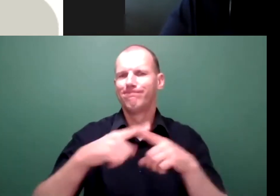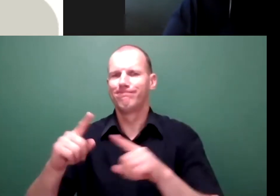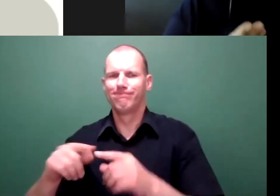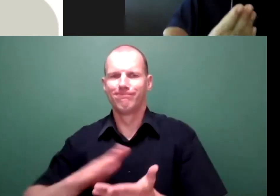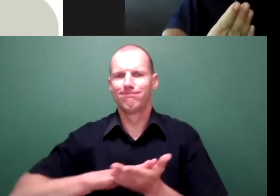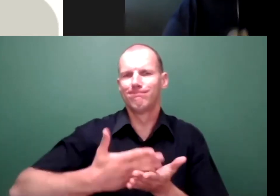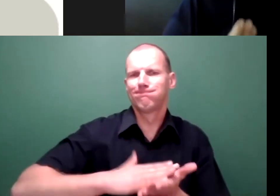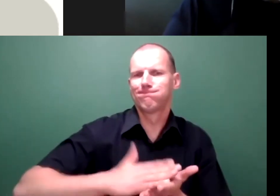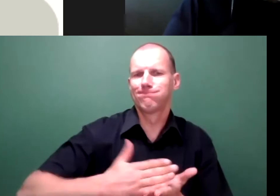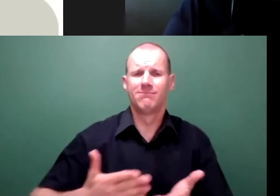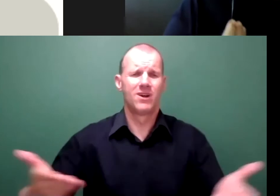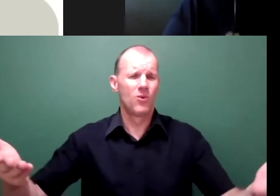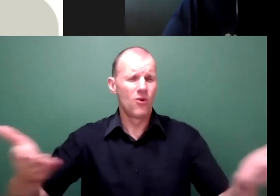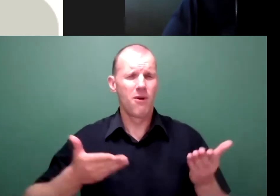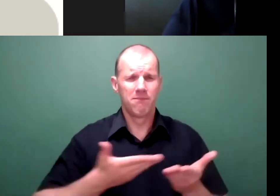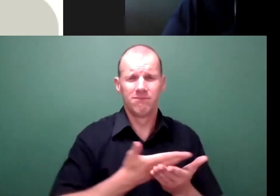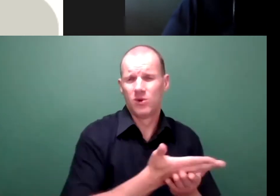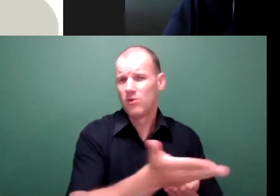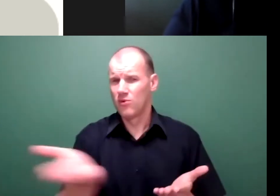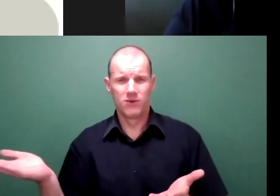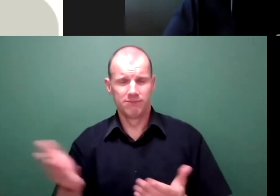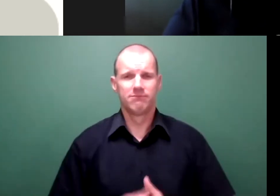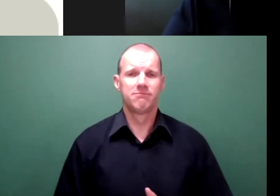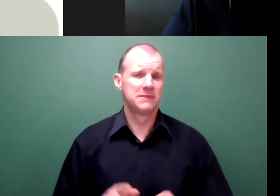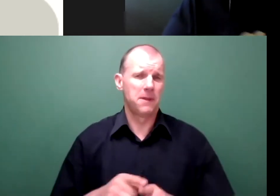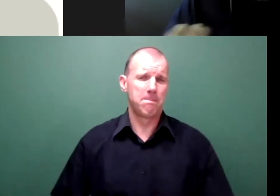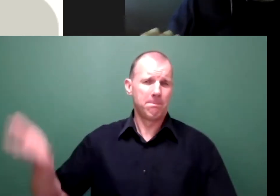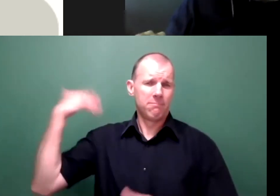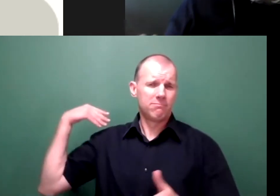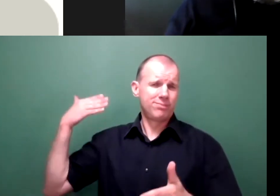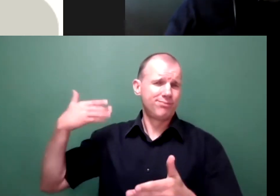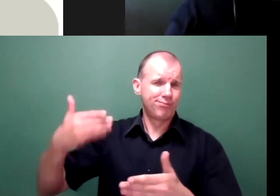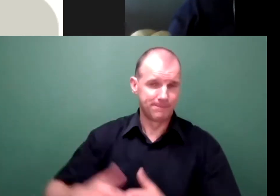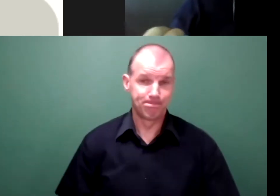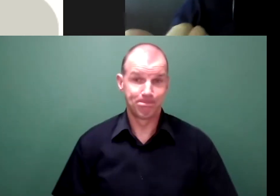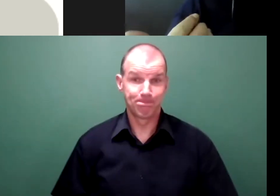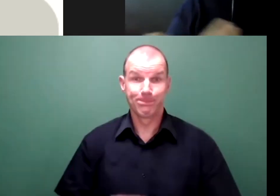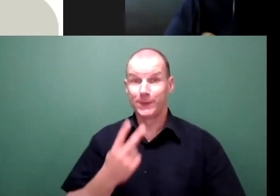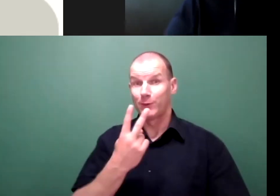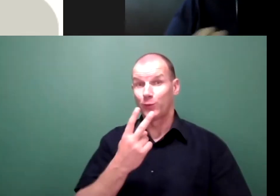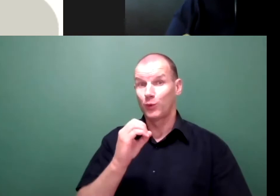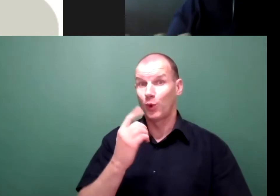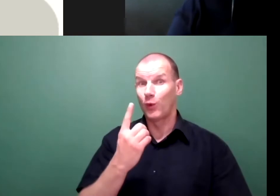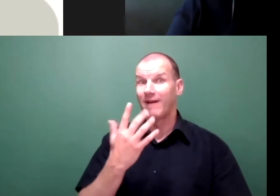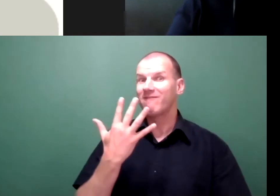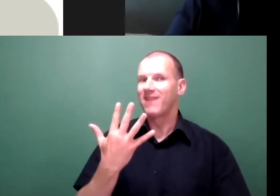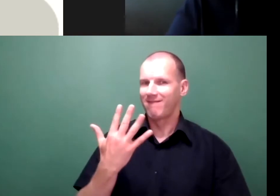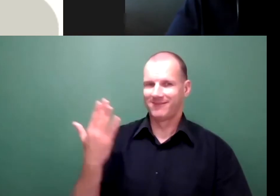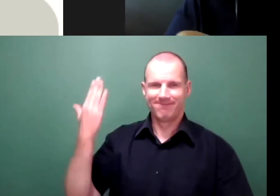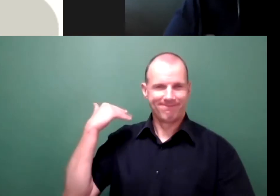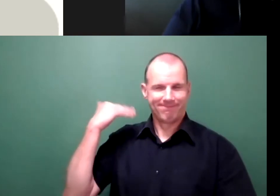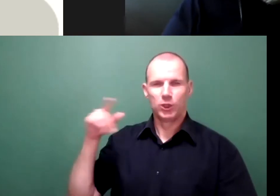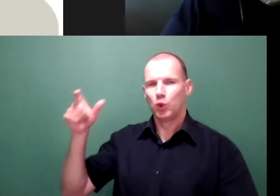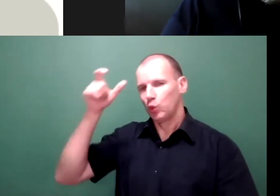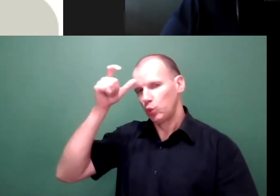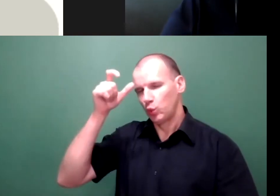accredited, so they must be a conference interpreter. They must have different experiences, but everyone is then welcome